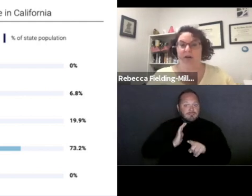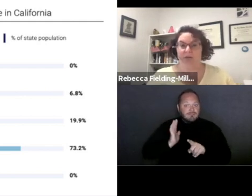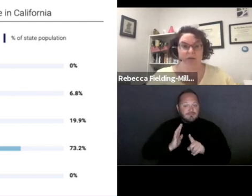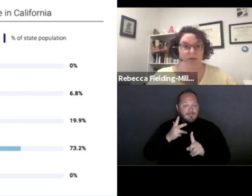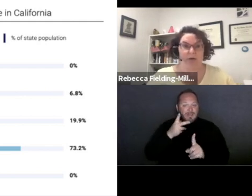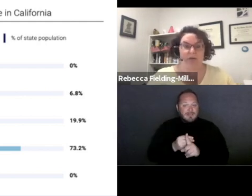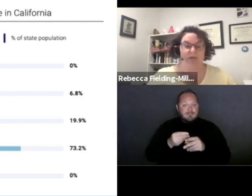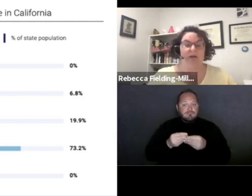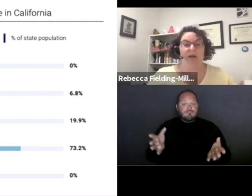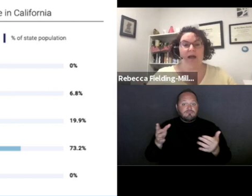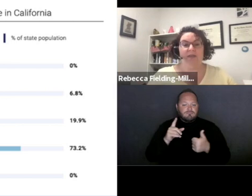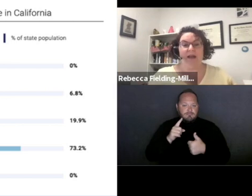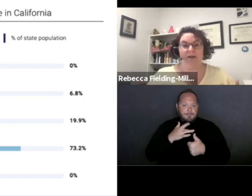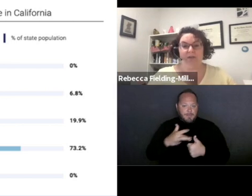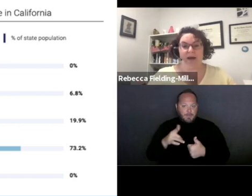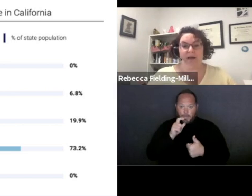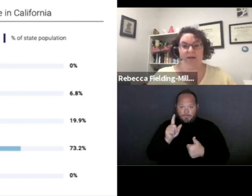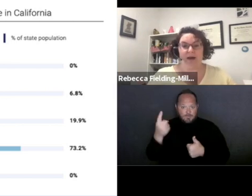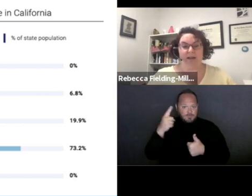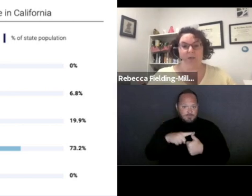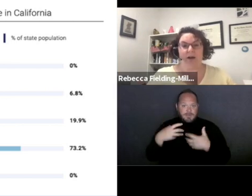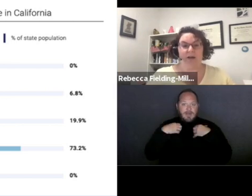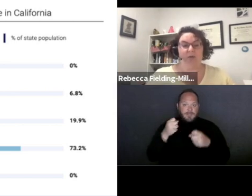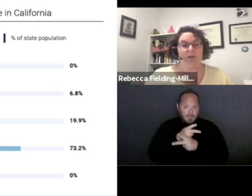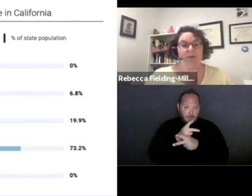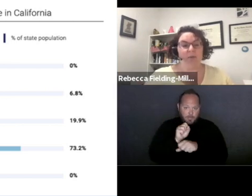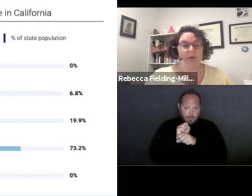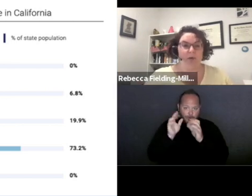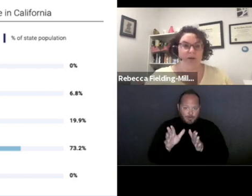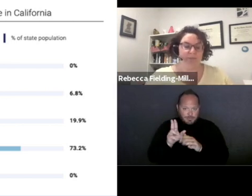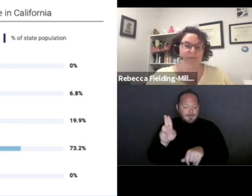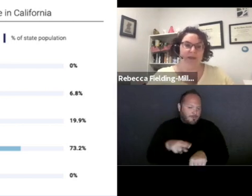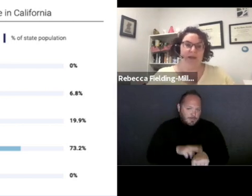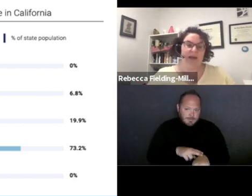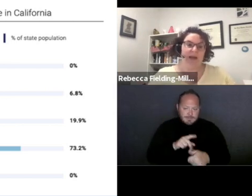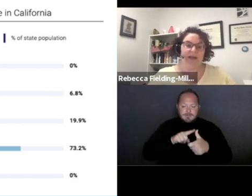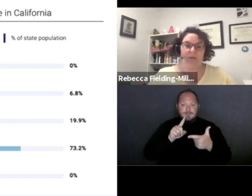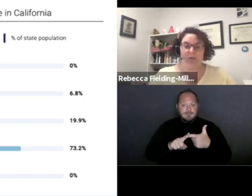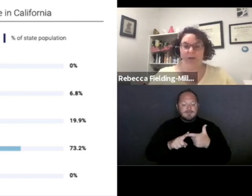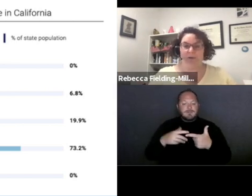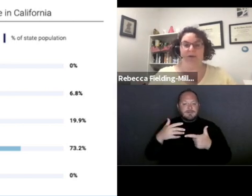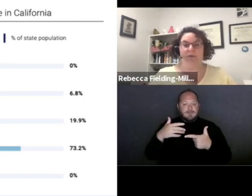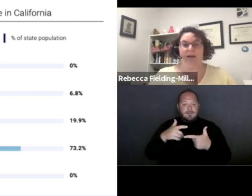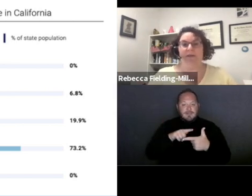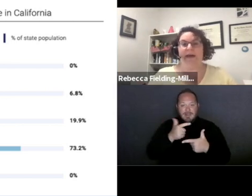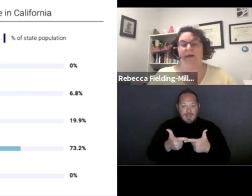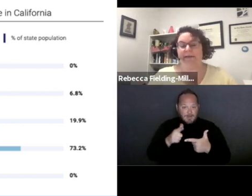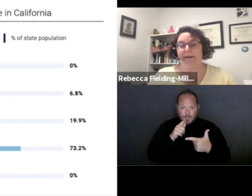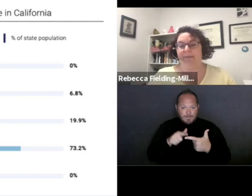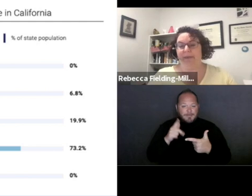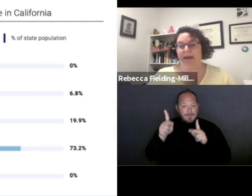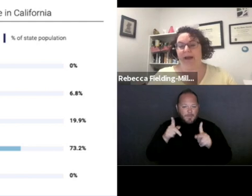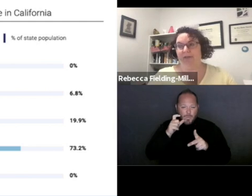healthcare workers, of course. And then after that, the highest priority was people who were older. And I think most people could agree on